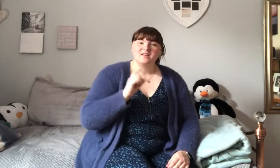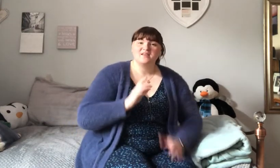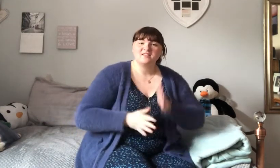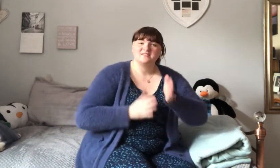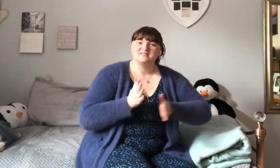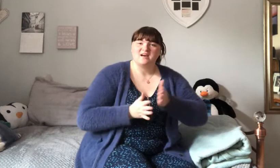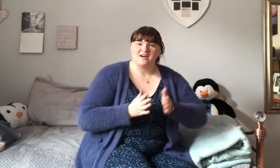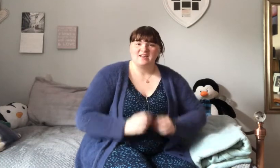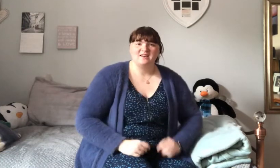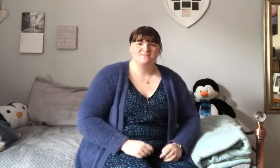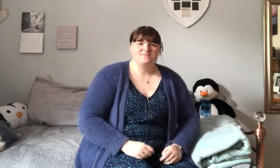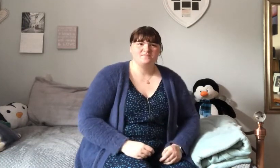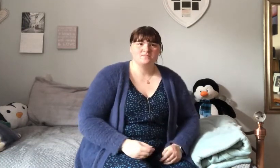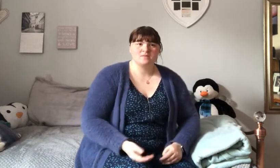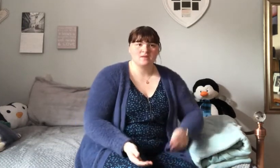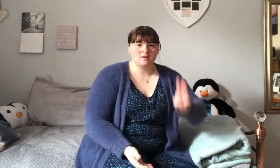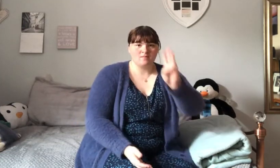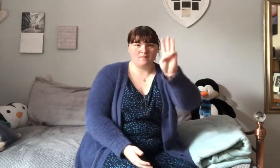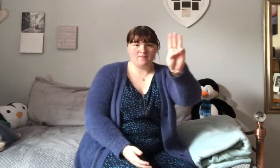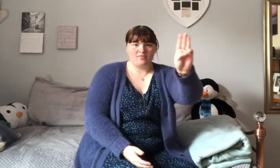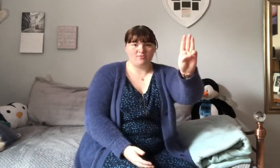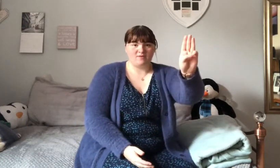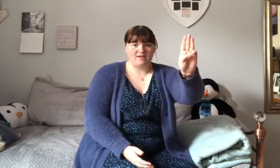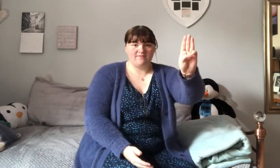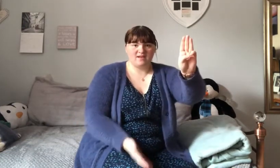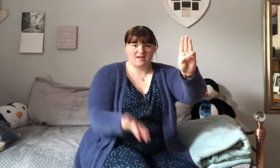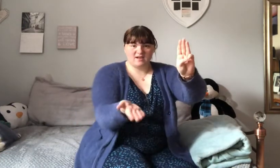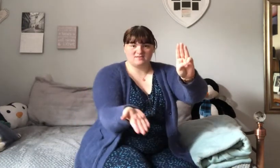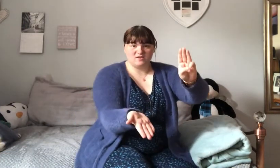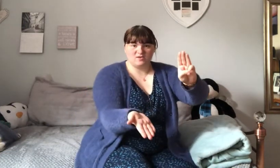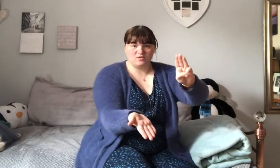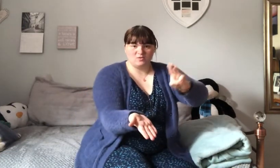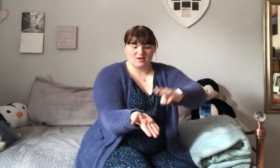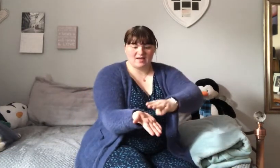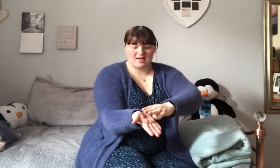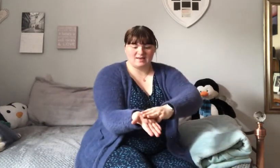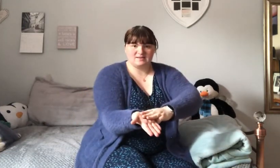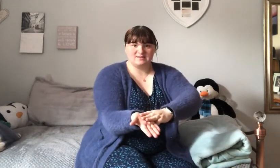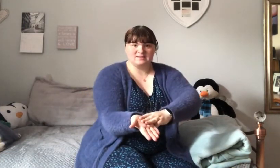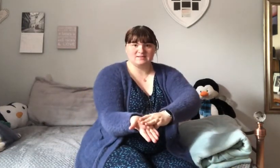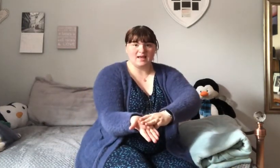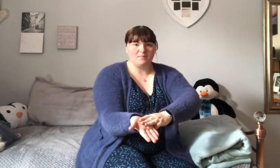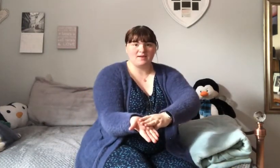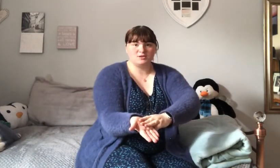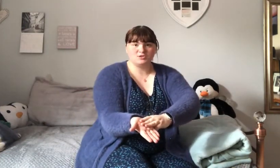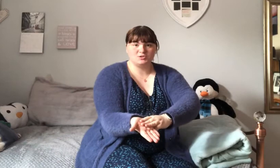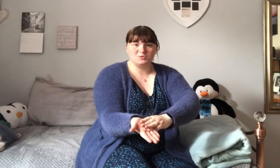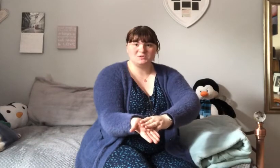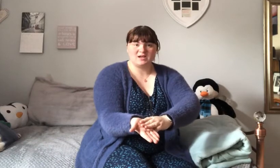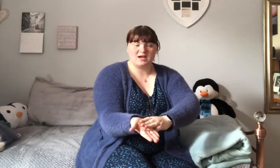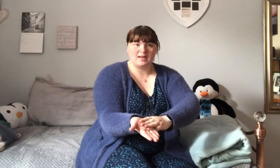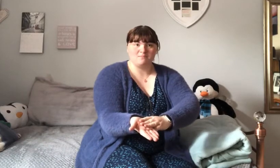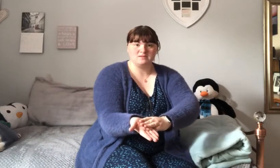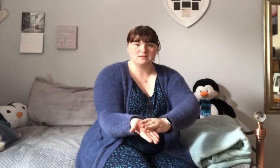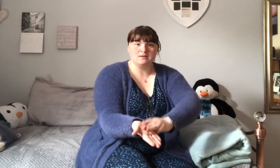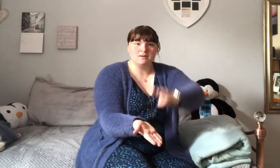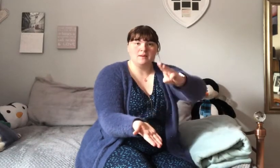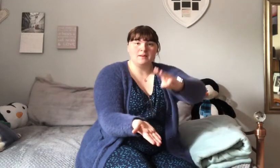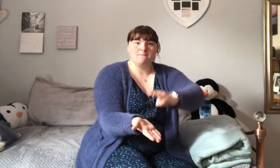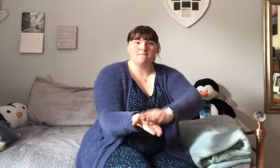Another sign. Three fingers on your hand. Tap it two times.